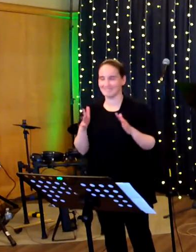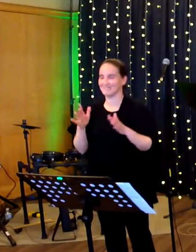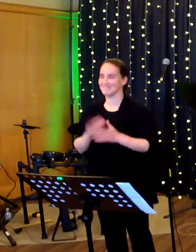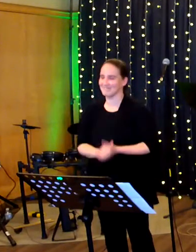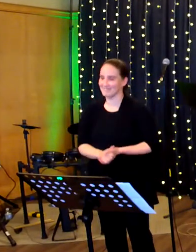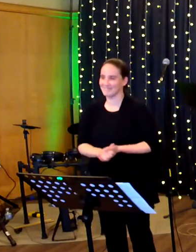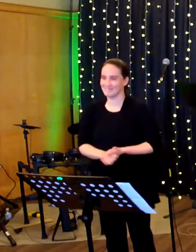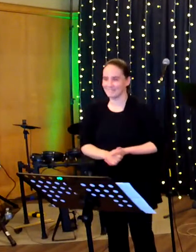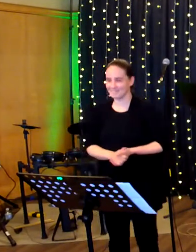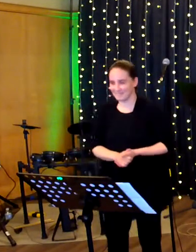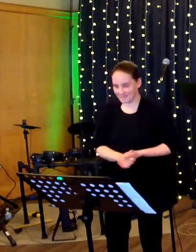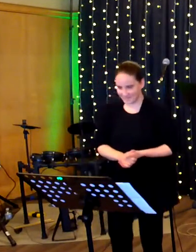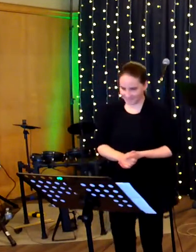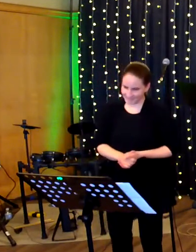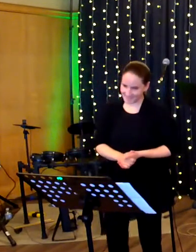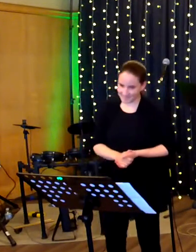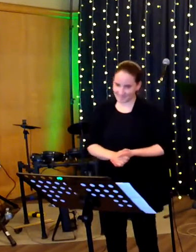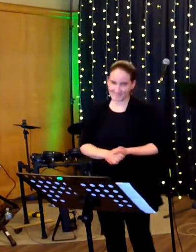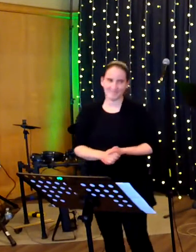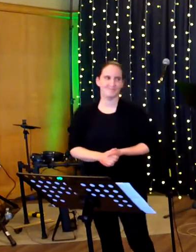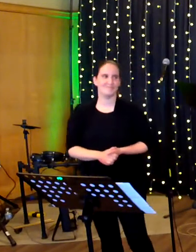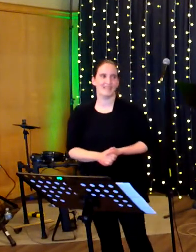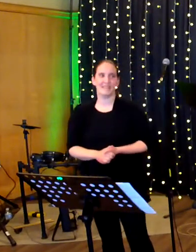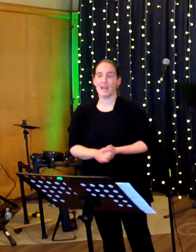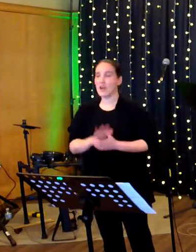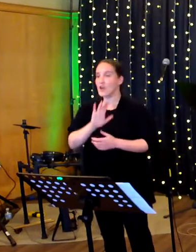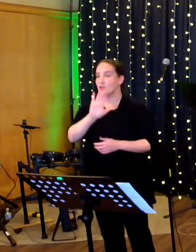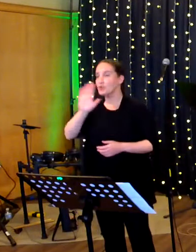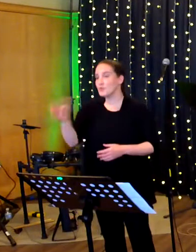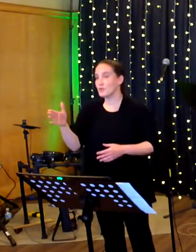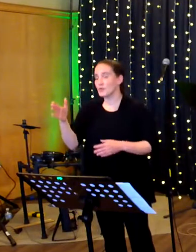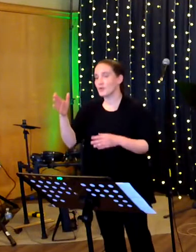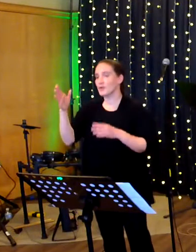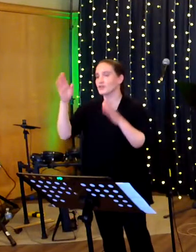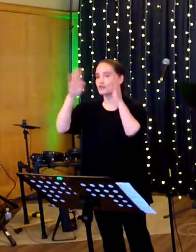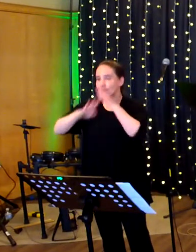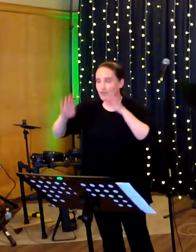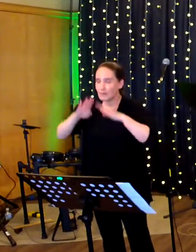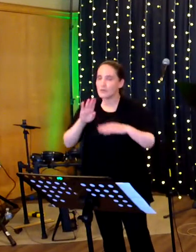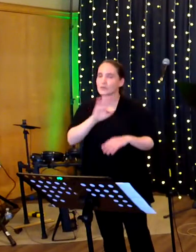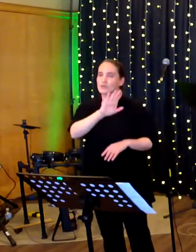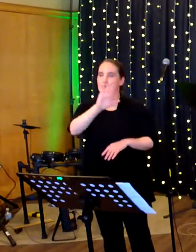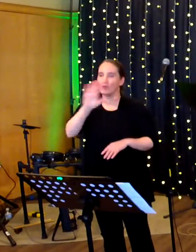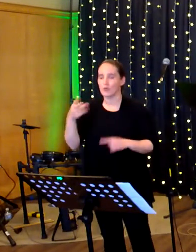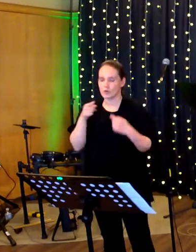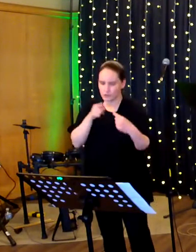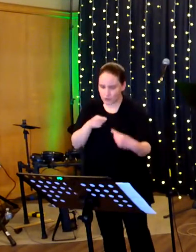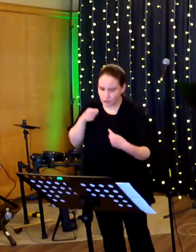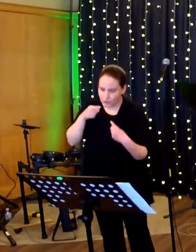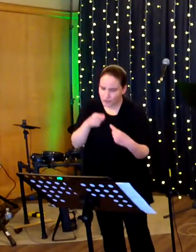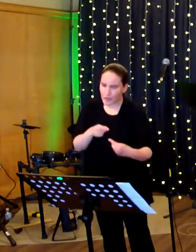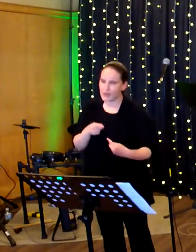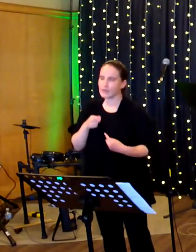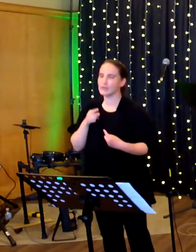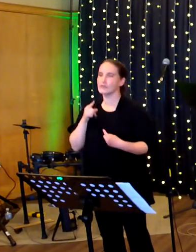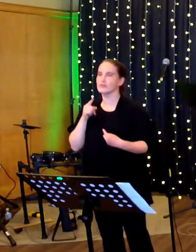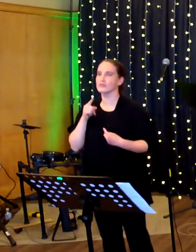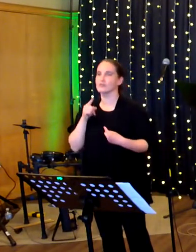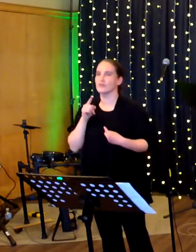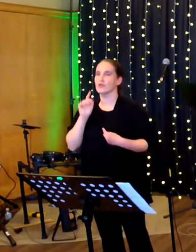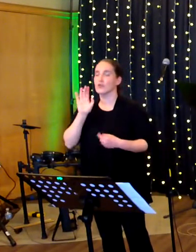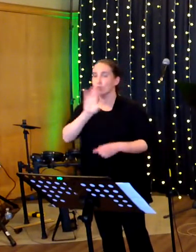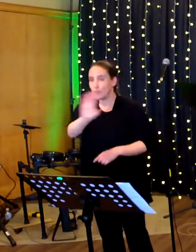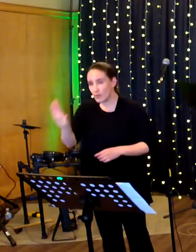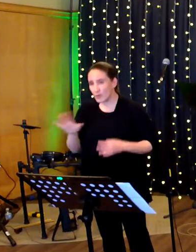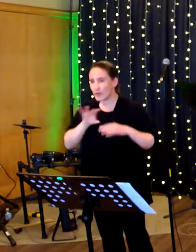you believe that here today, no matter what troubles you're going through, no matter what heartache you're going through, you can believe on what